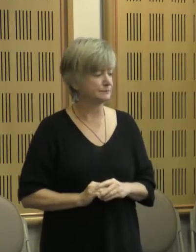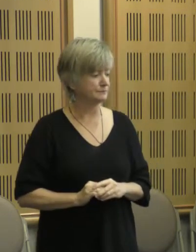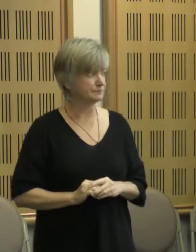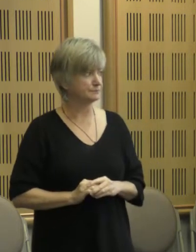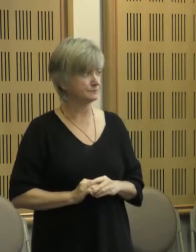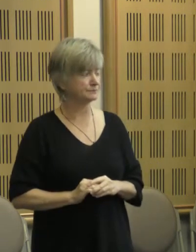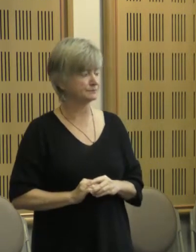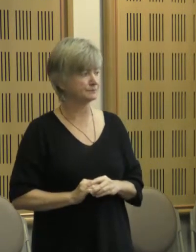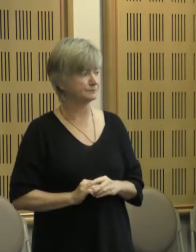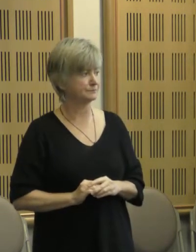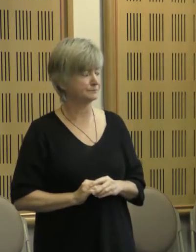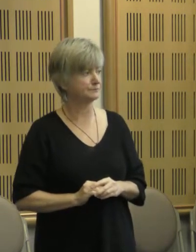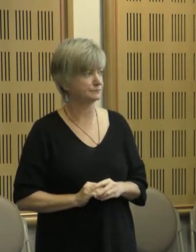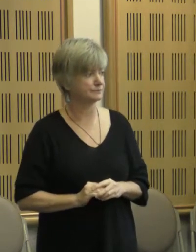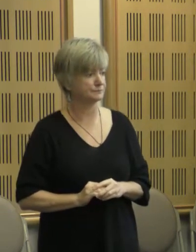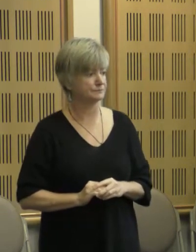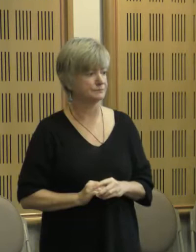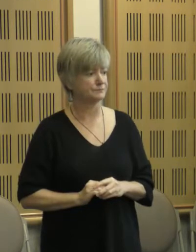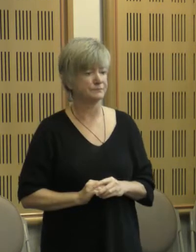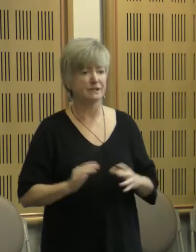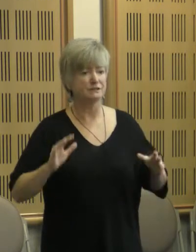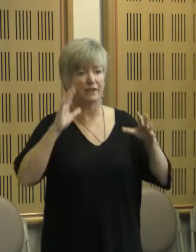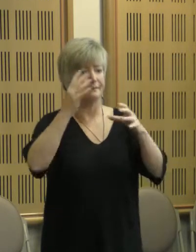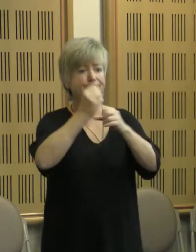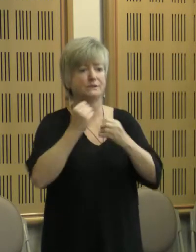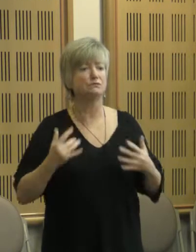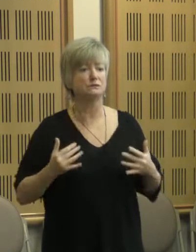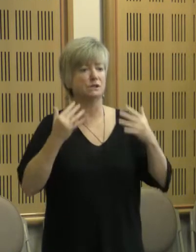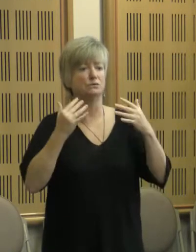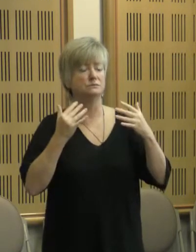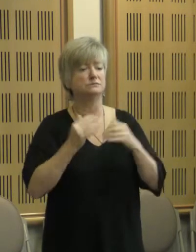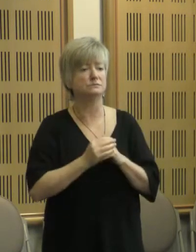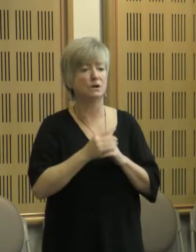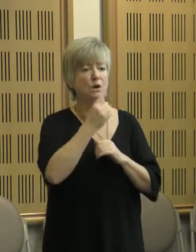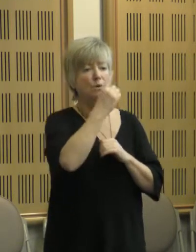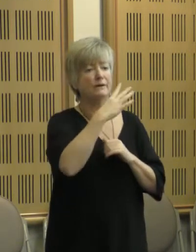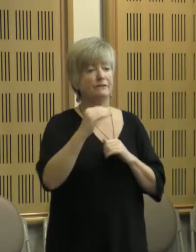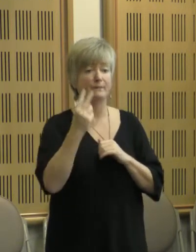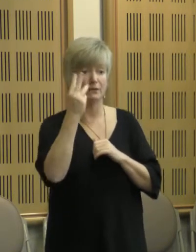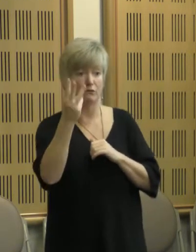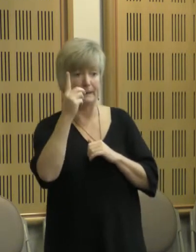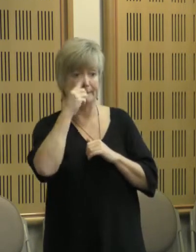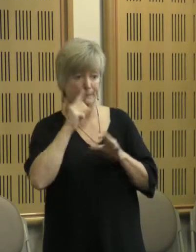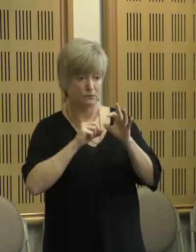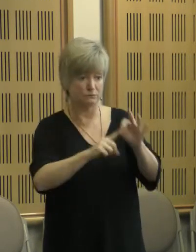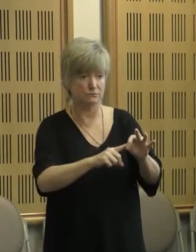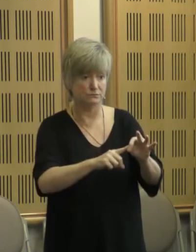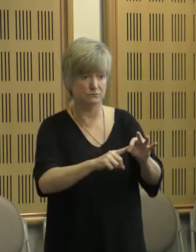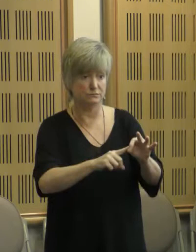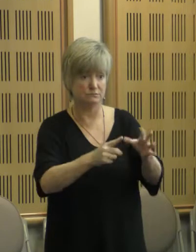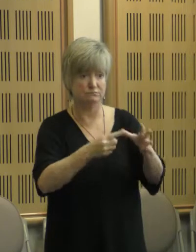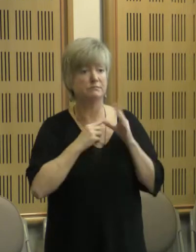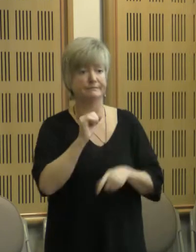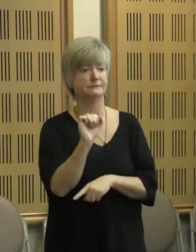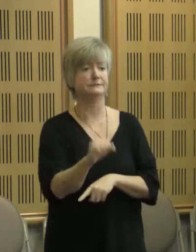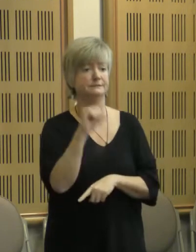Okay, so in terms of just the overall result, just a really high level, so 1 in 3 people that we surveyed responded yes